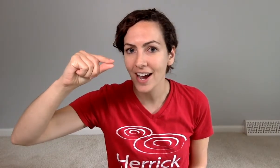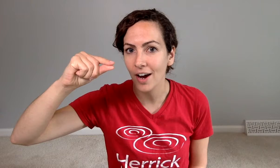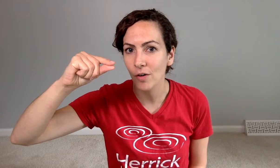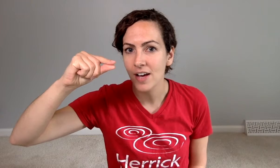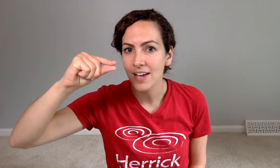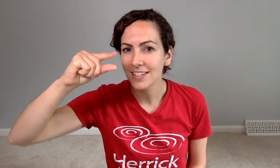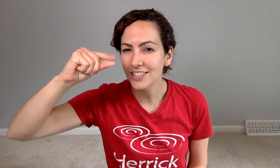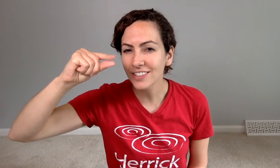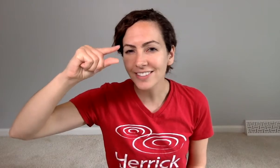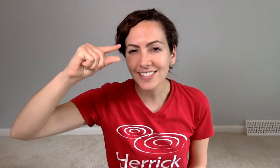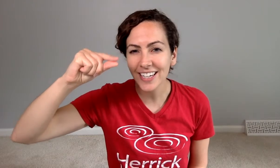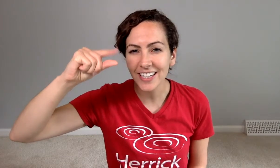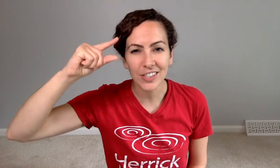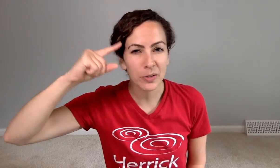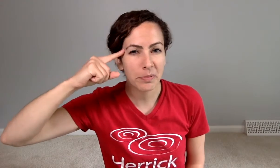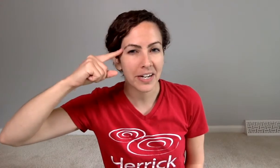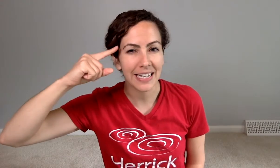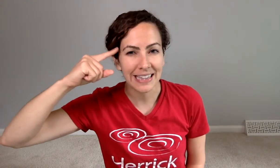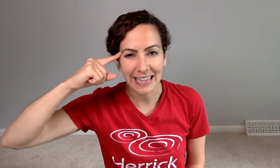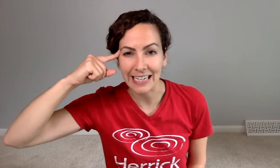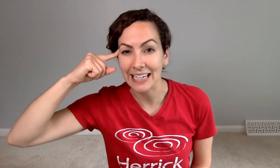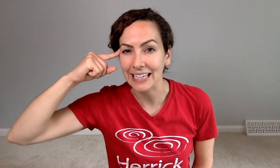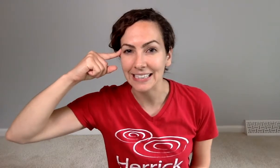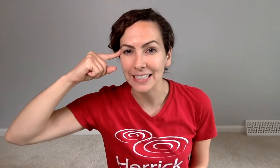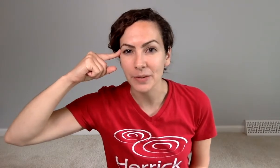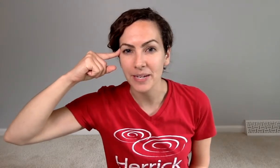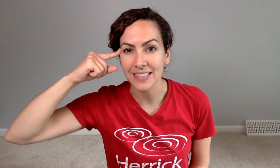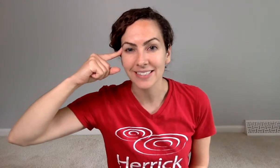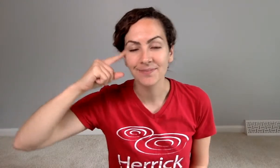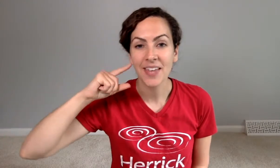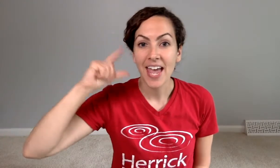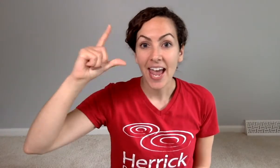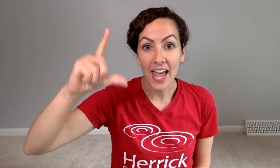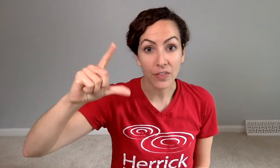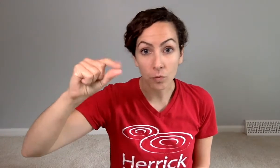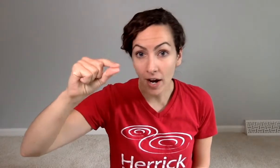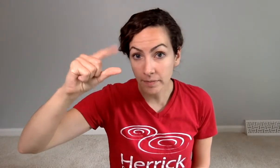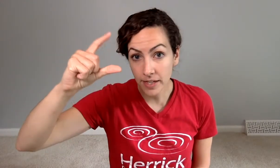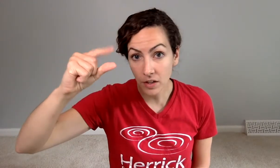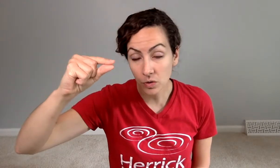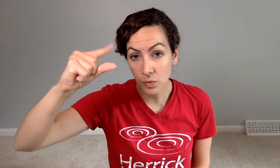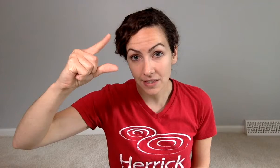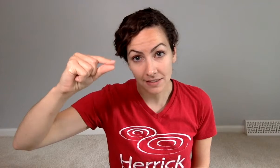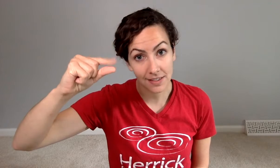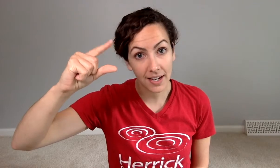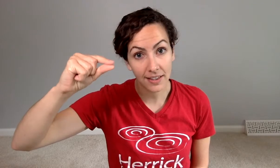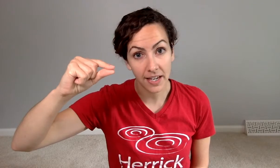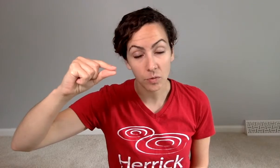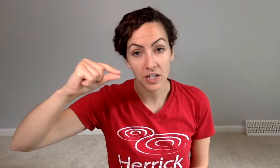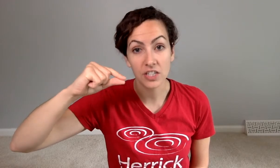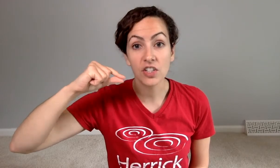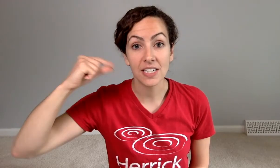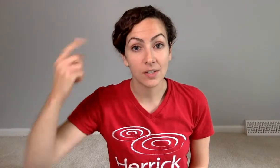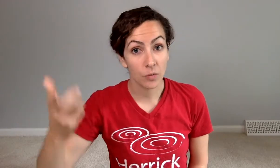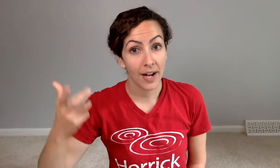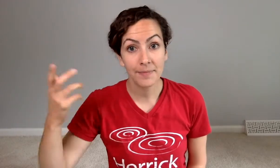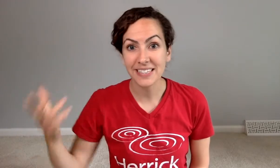now just to get your brain thinking a little bit. And the rhyme that goes with this sign language is a rhyme that's on